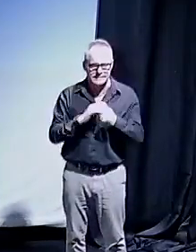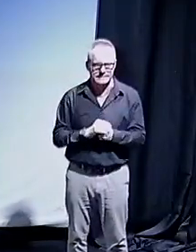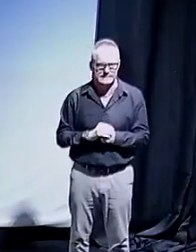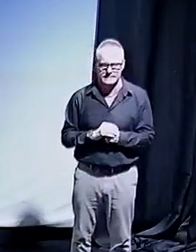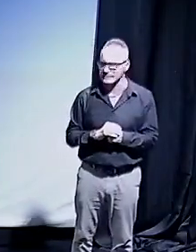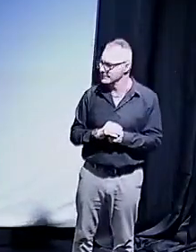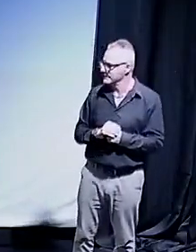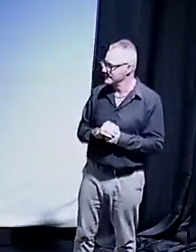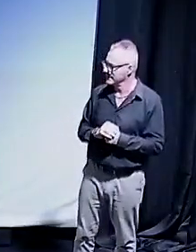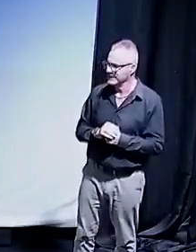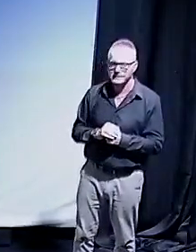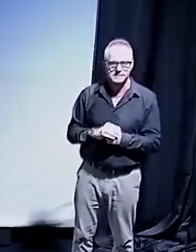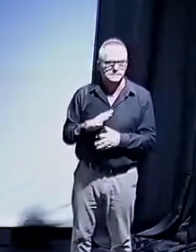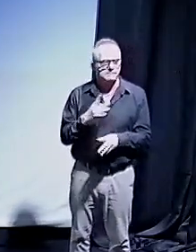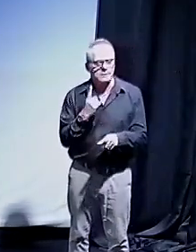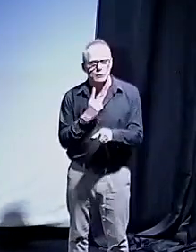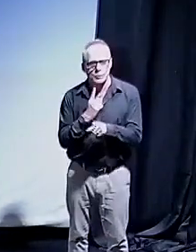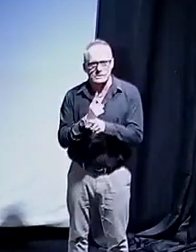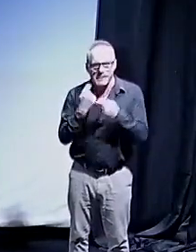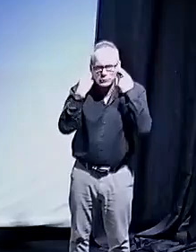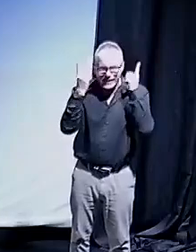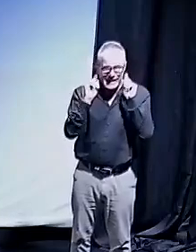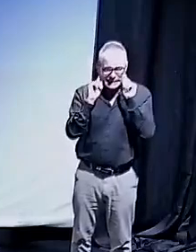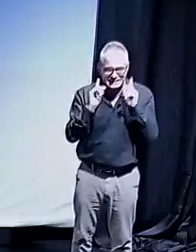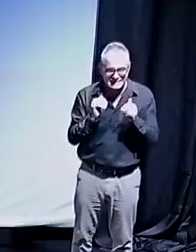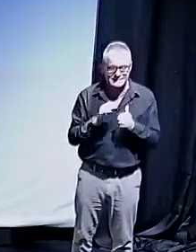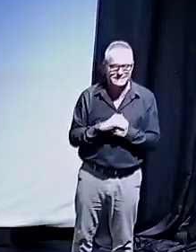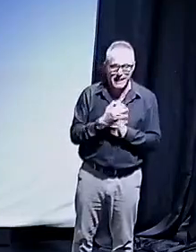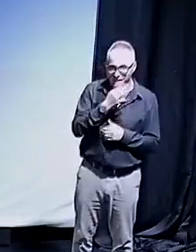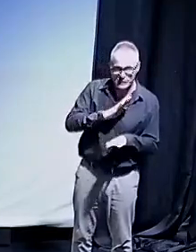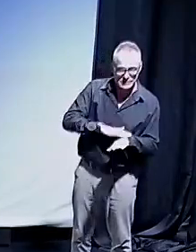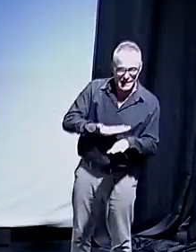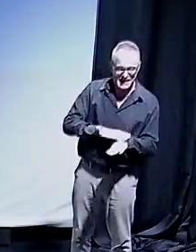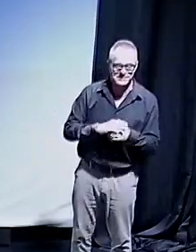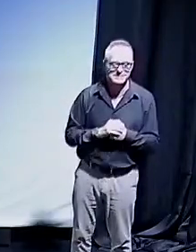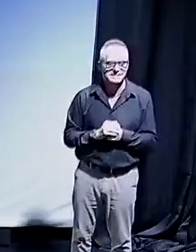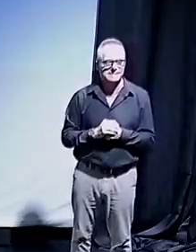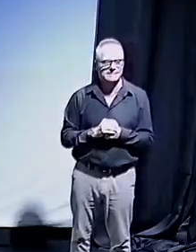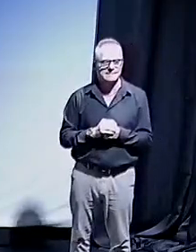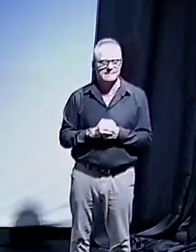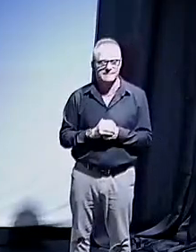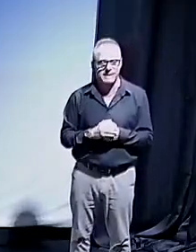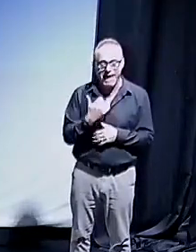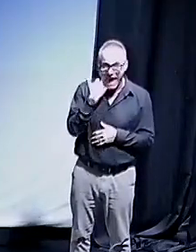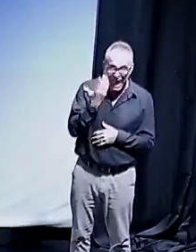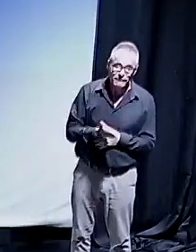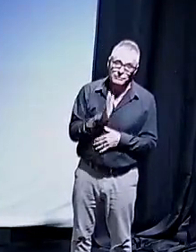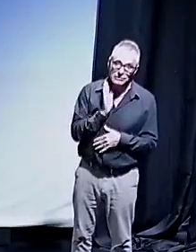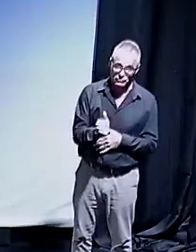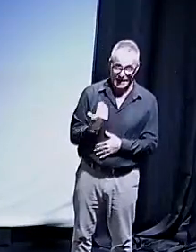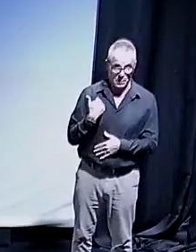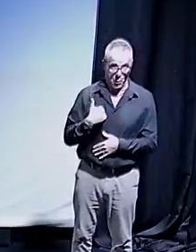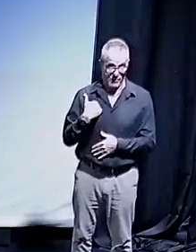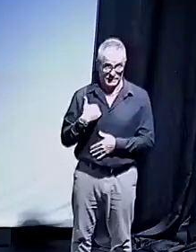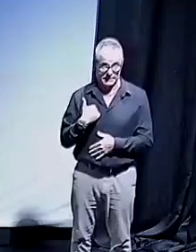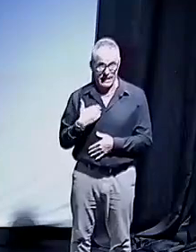mentioned them a number of times. I've been brought up never to talk about certain things, but at every straight woman I know who I've said I'm